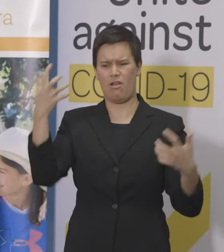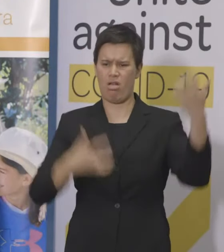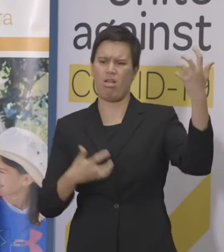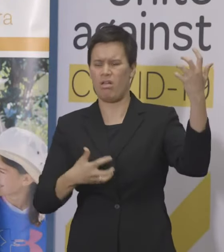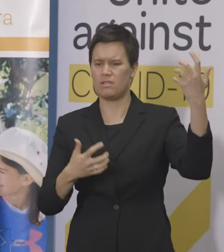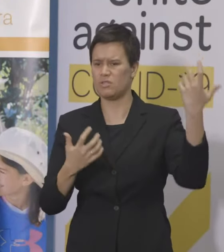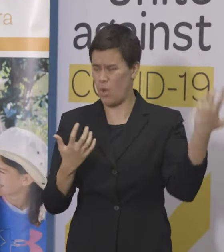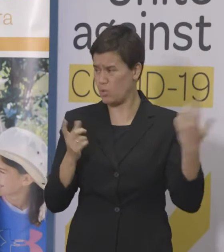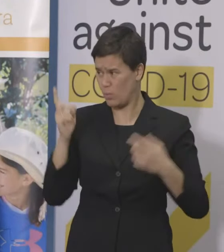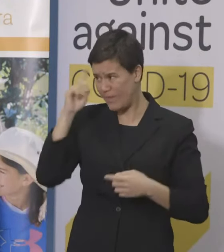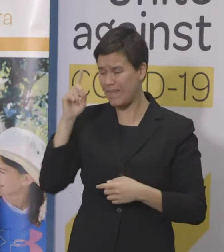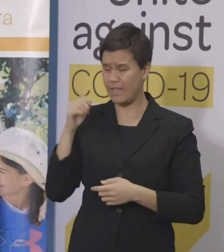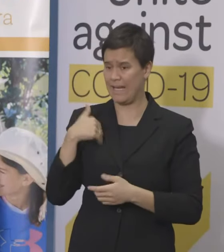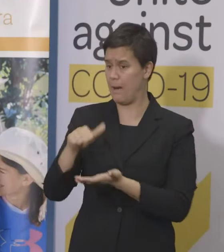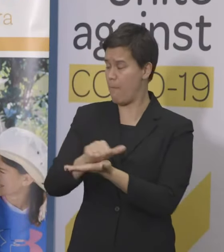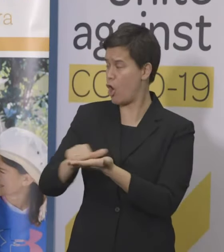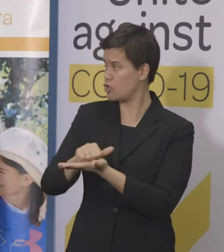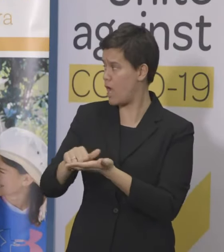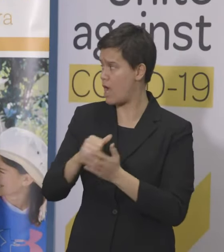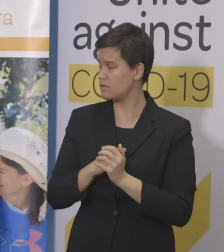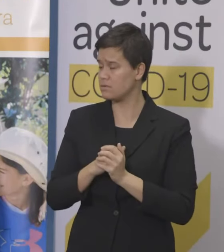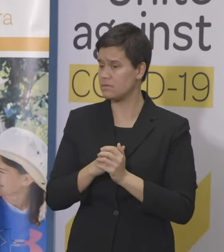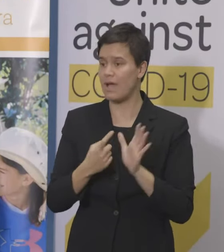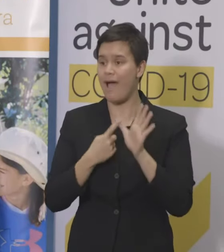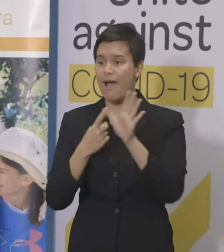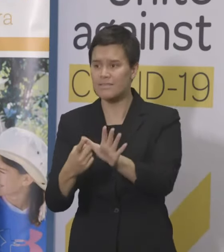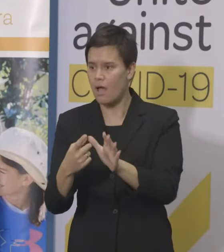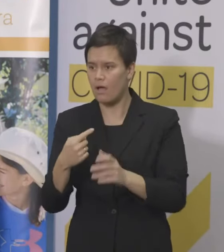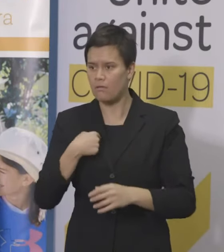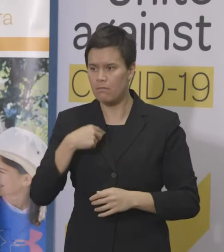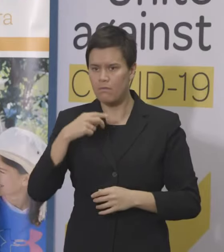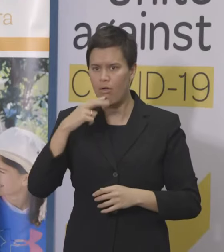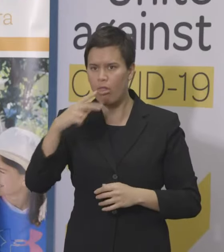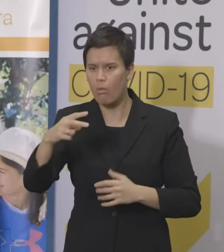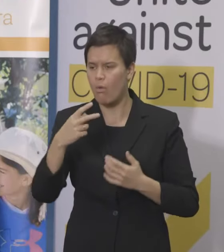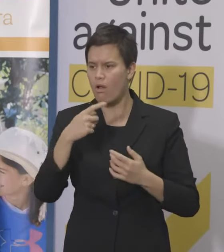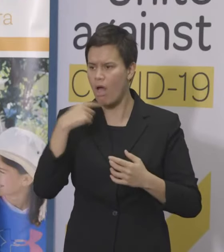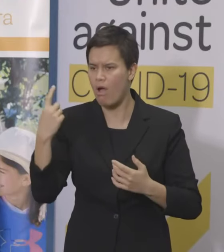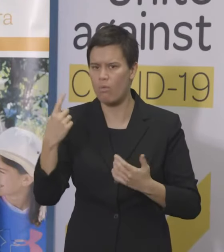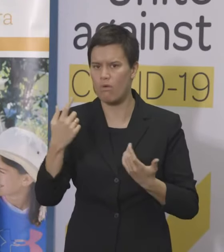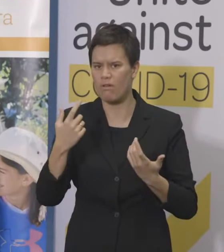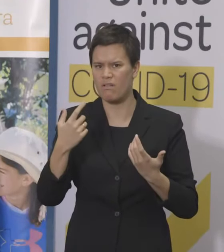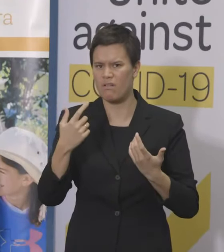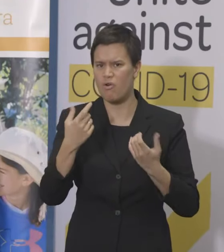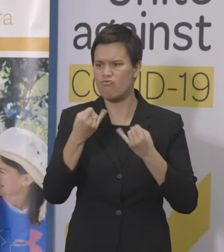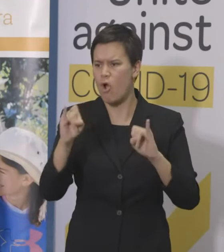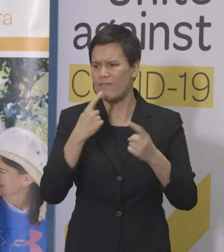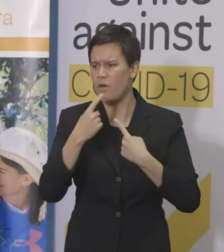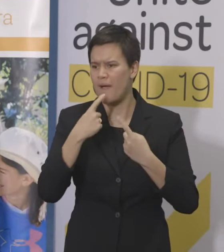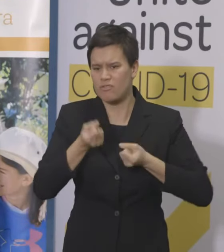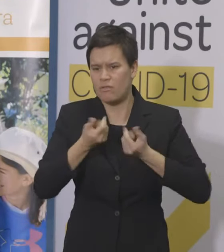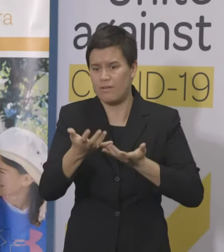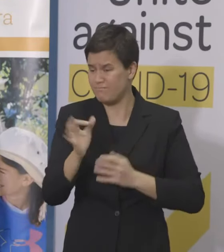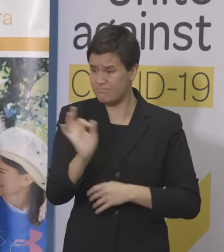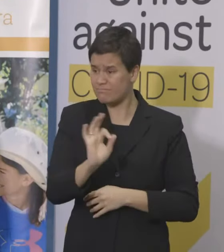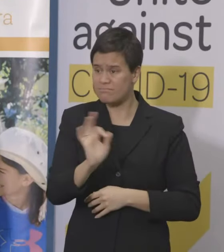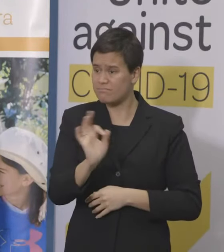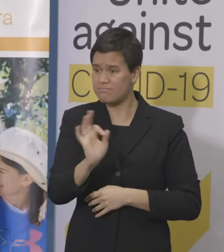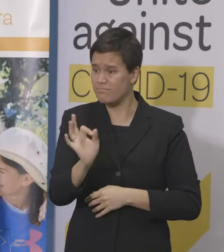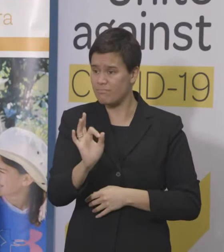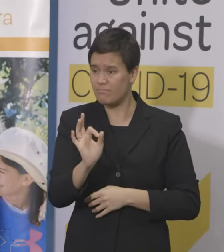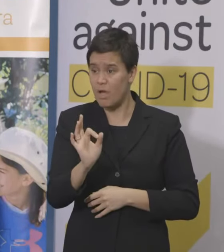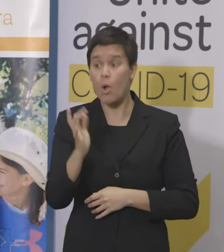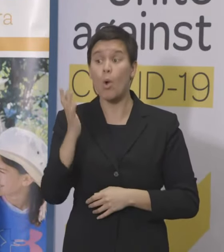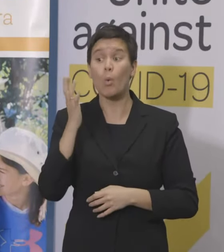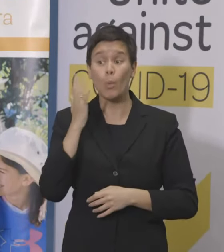an apology for that? I don't think the public was misled at all. When we became aware of distribution issues, and those were raised with us both directly and of